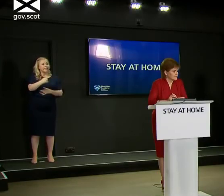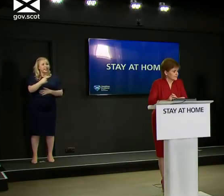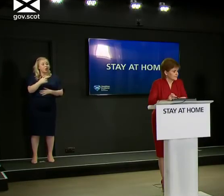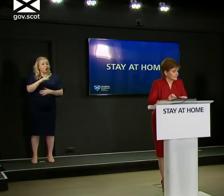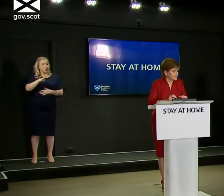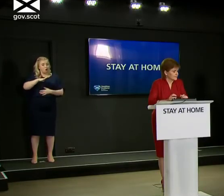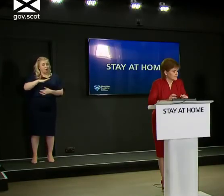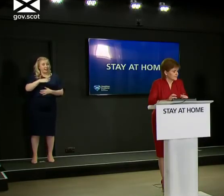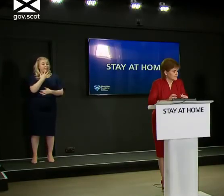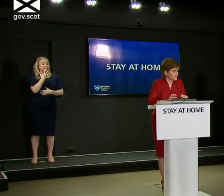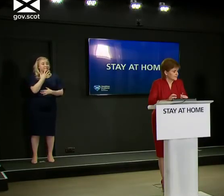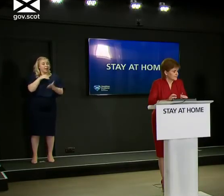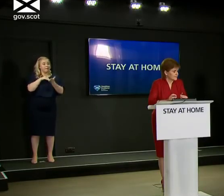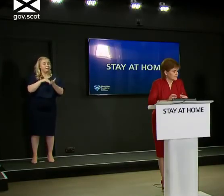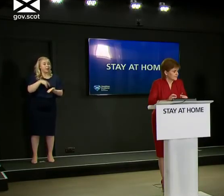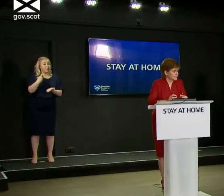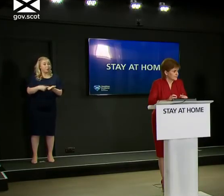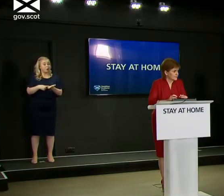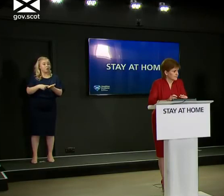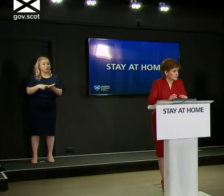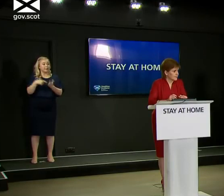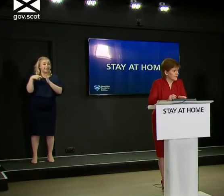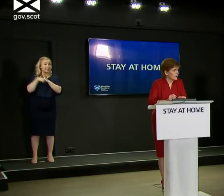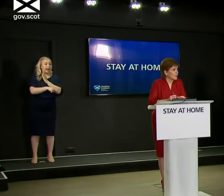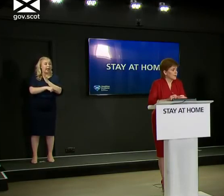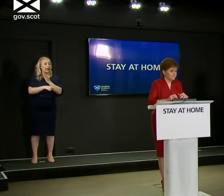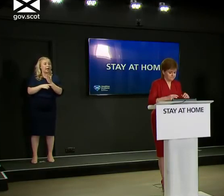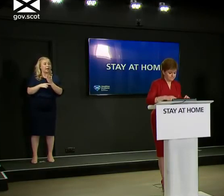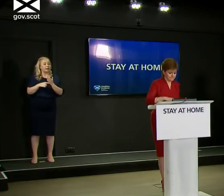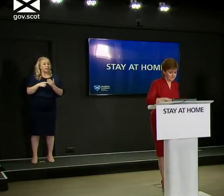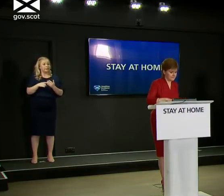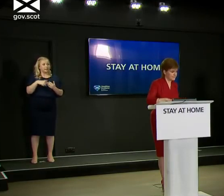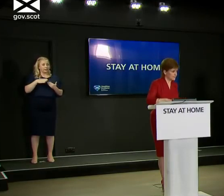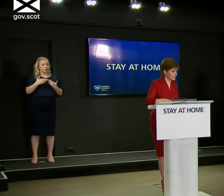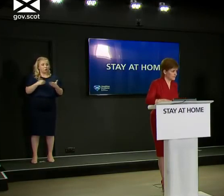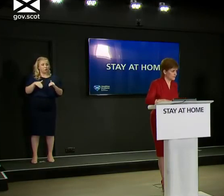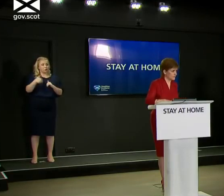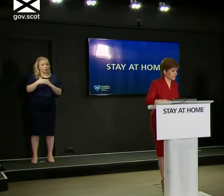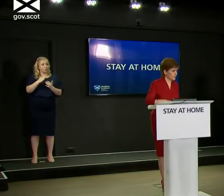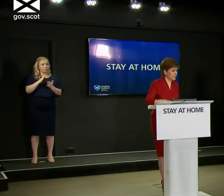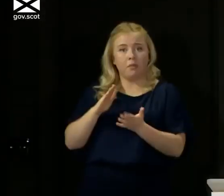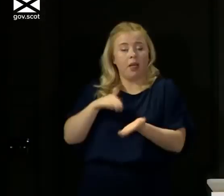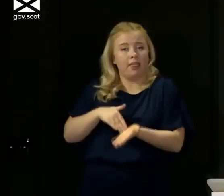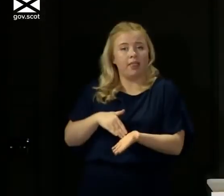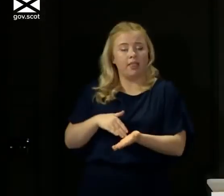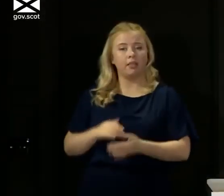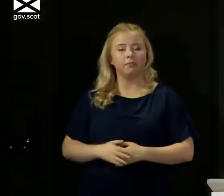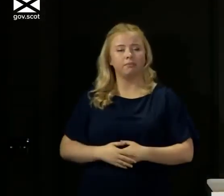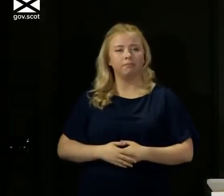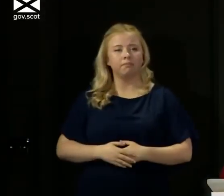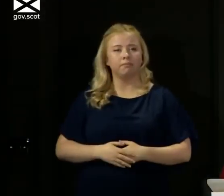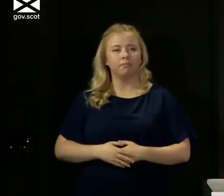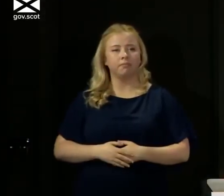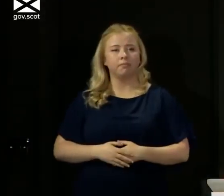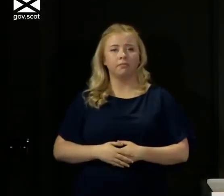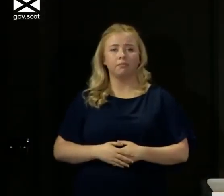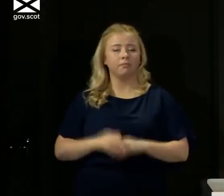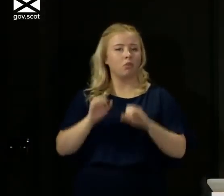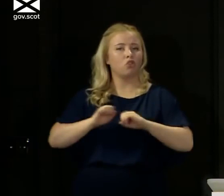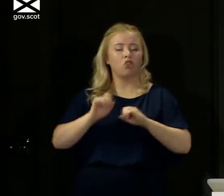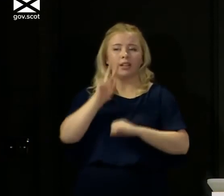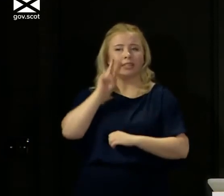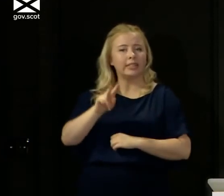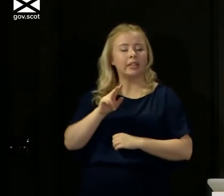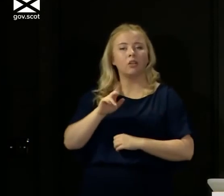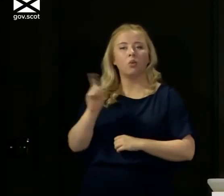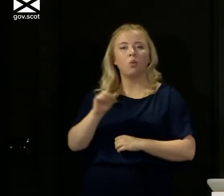already. They need to open by the end of the month, and they face extinction. I've not seen what